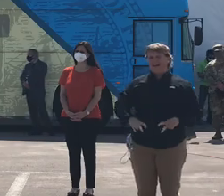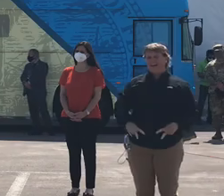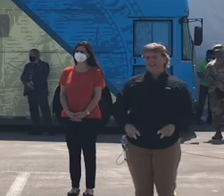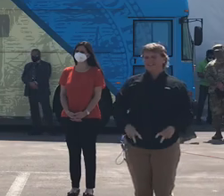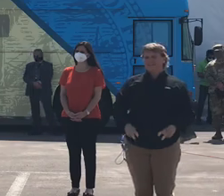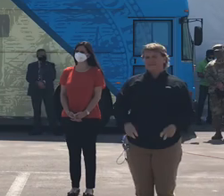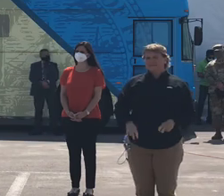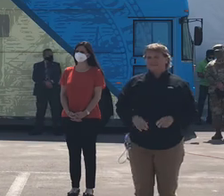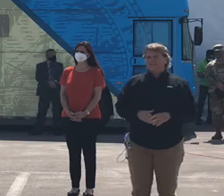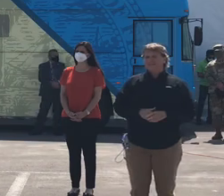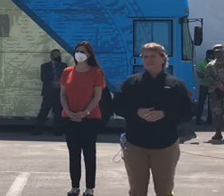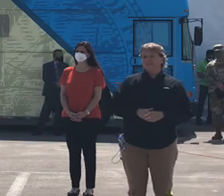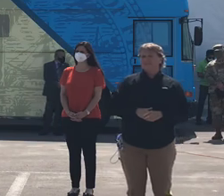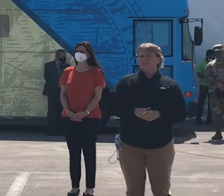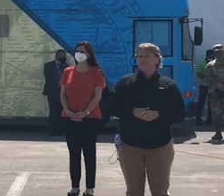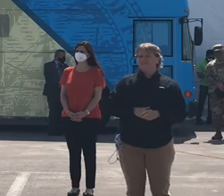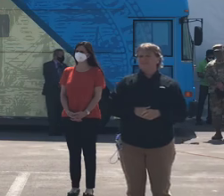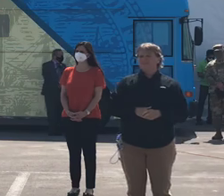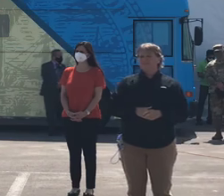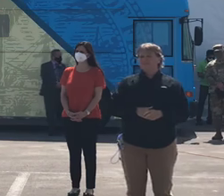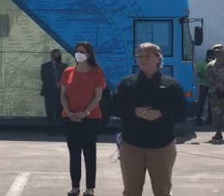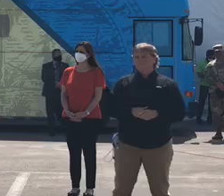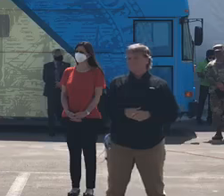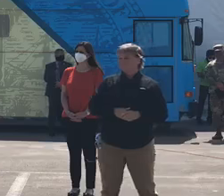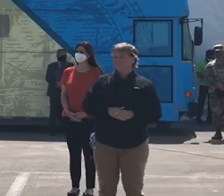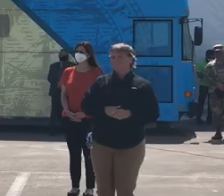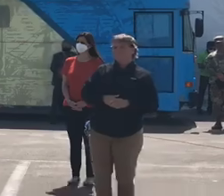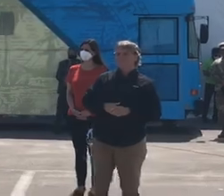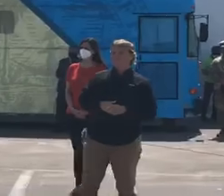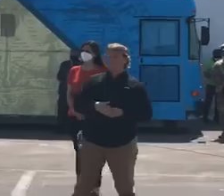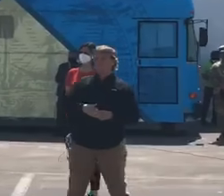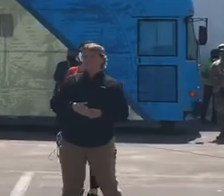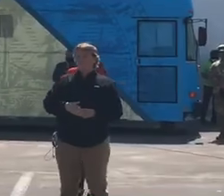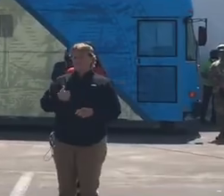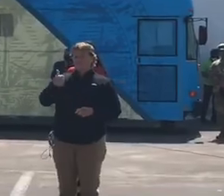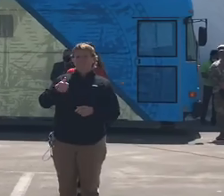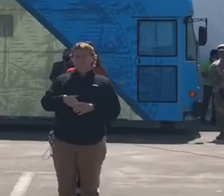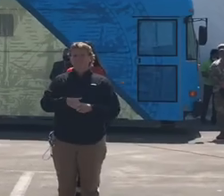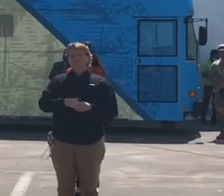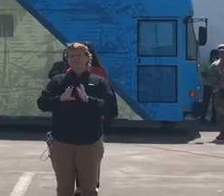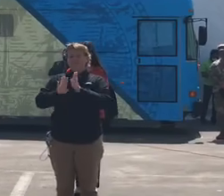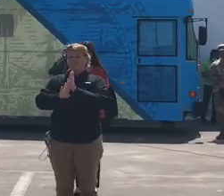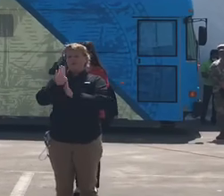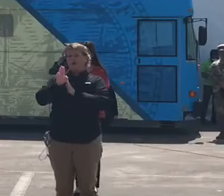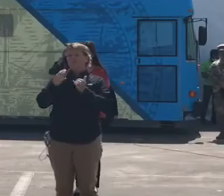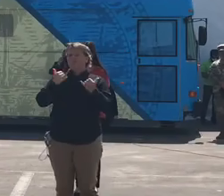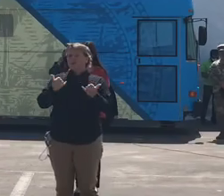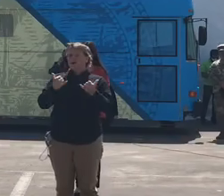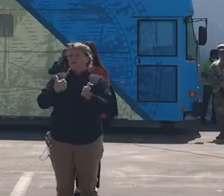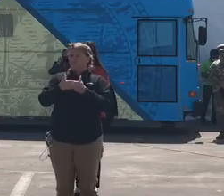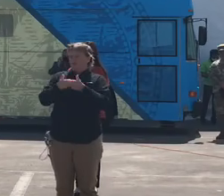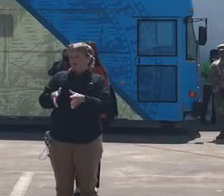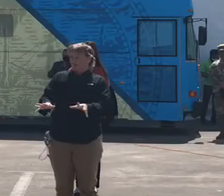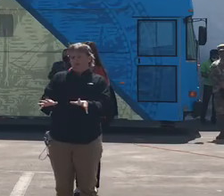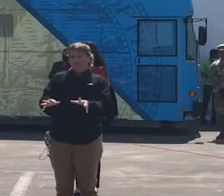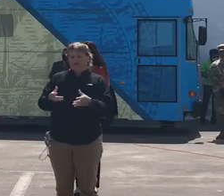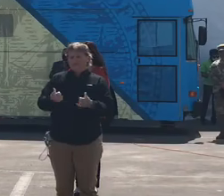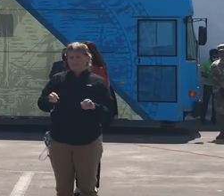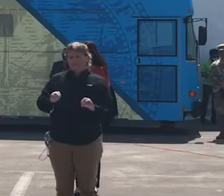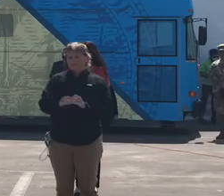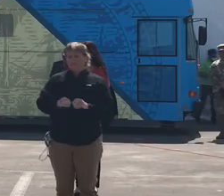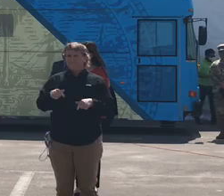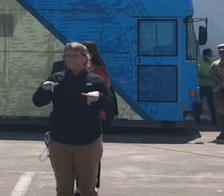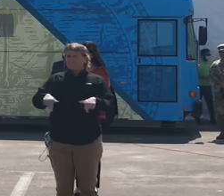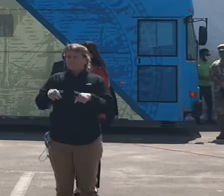test positive for the antibodies, it's not like you're going to lose the antibodies the next day. So this is very important, particularly for our